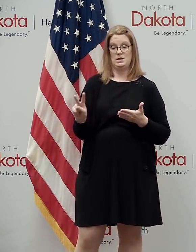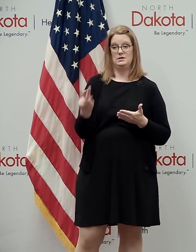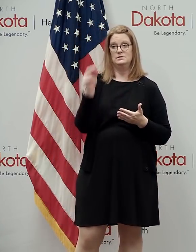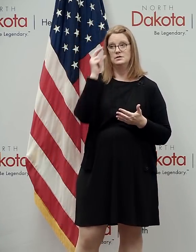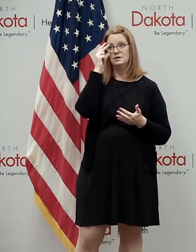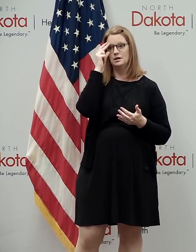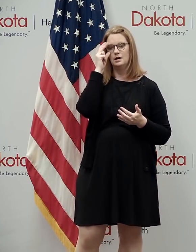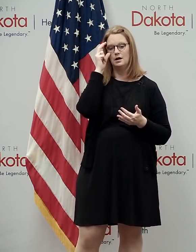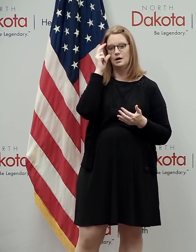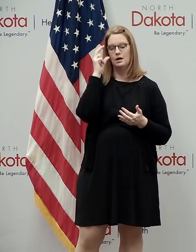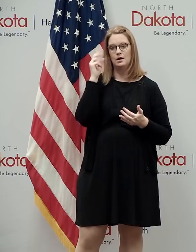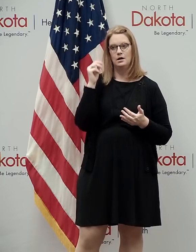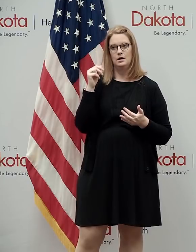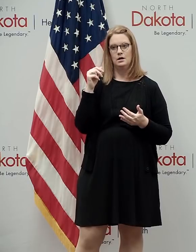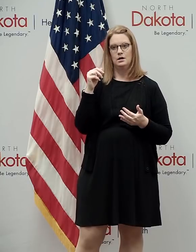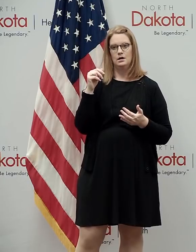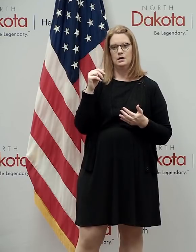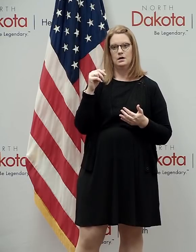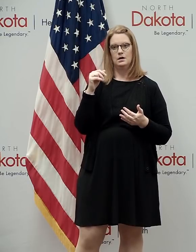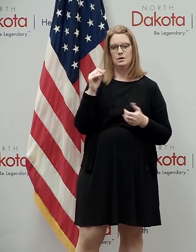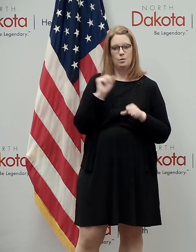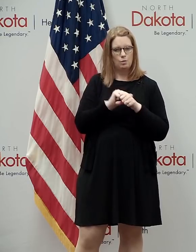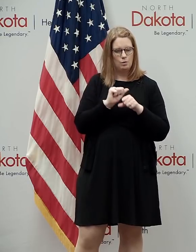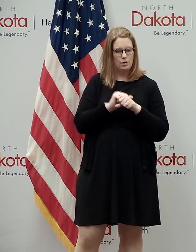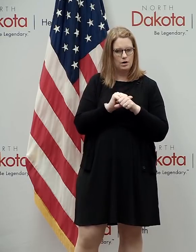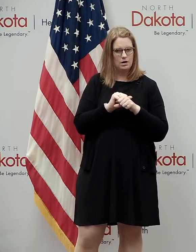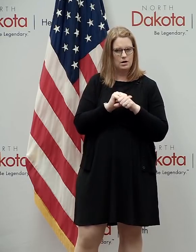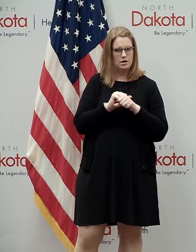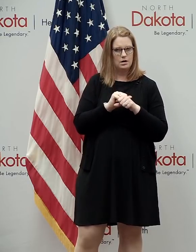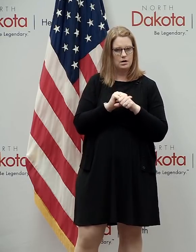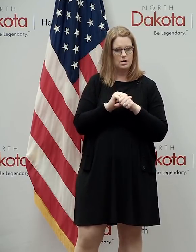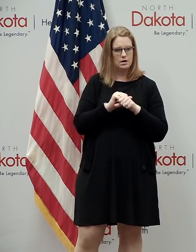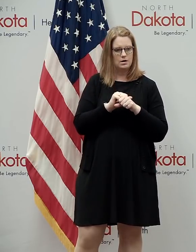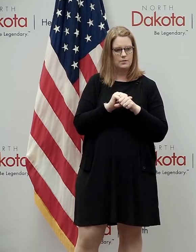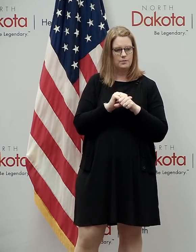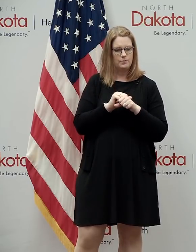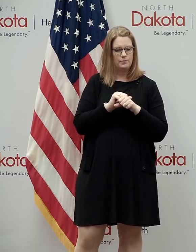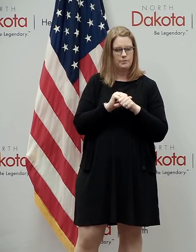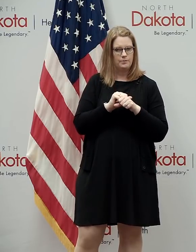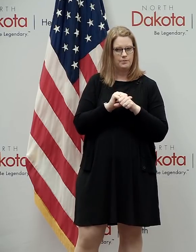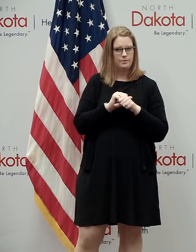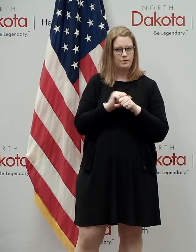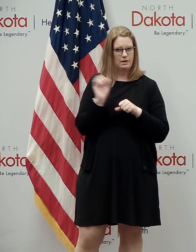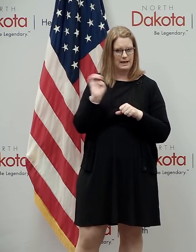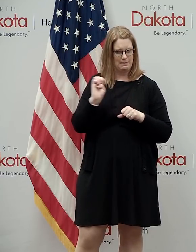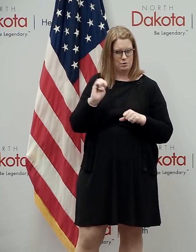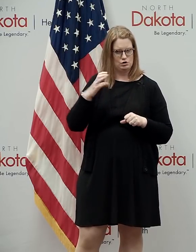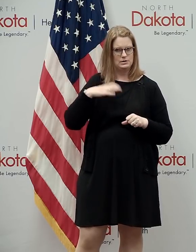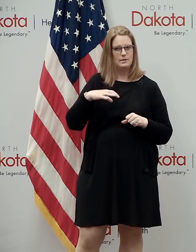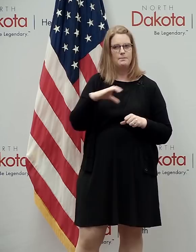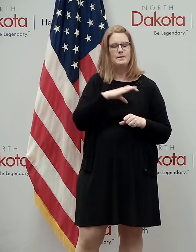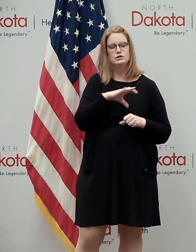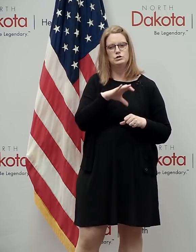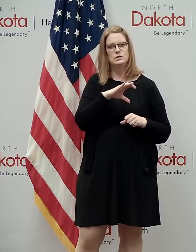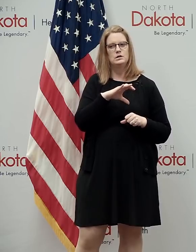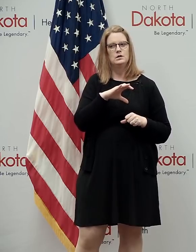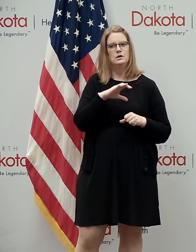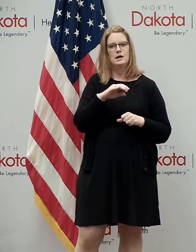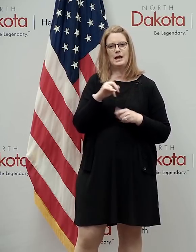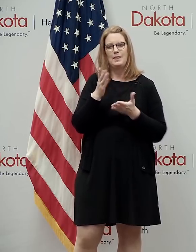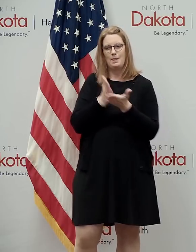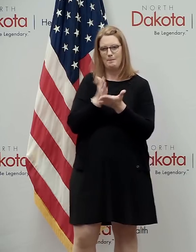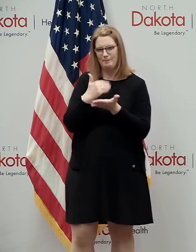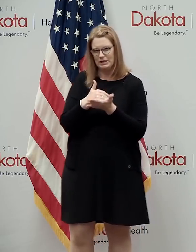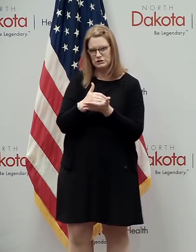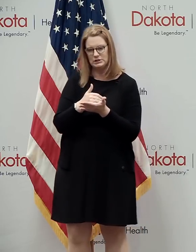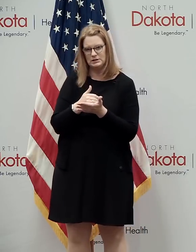we were here at the podium, working with, again, the Emergency Commission and the budget